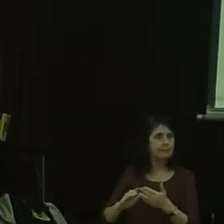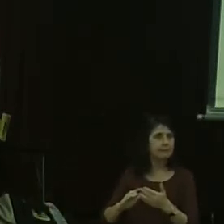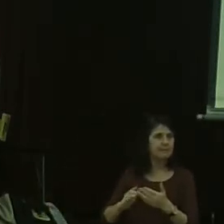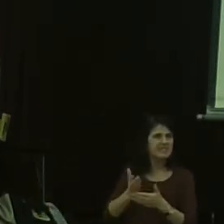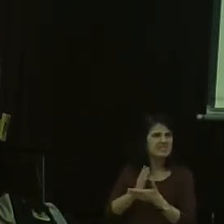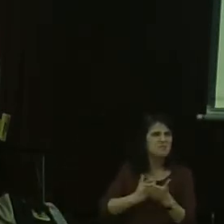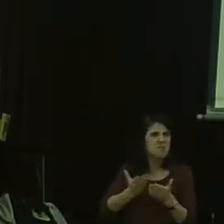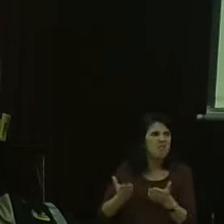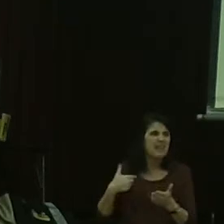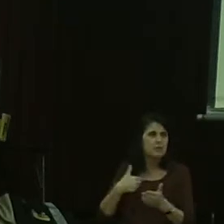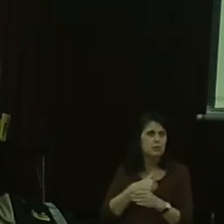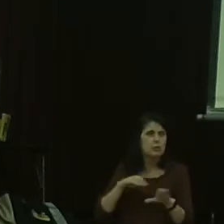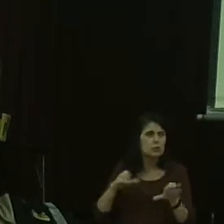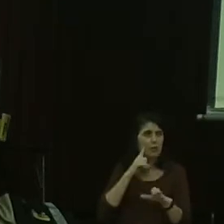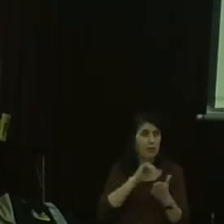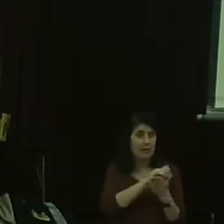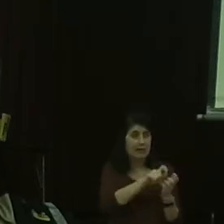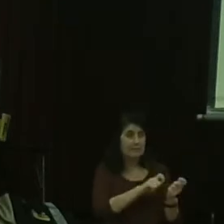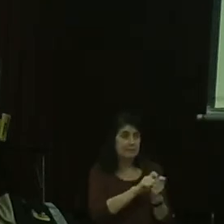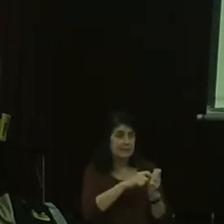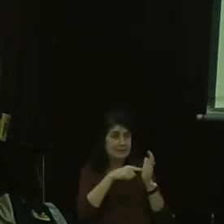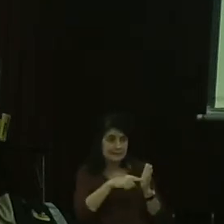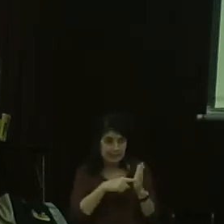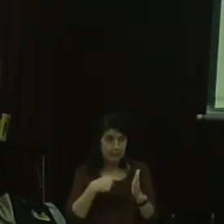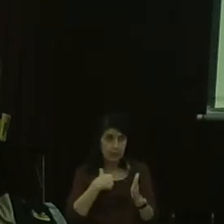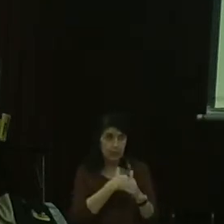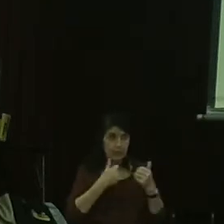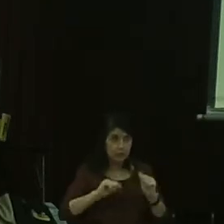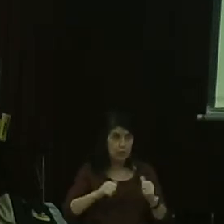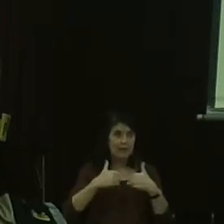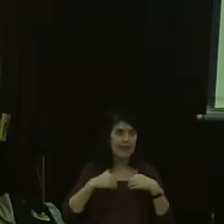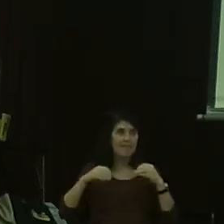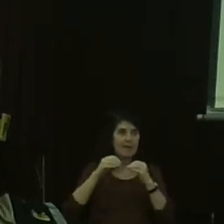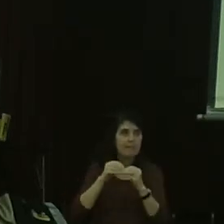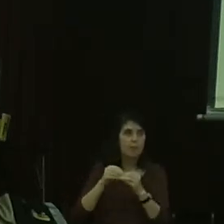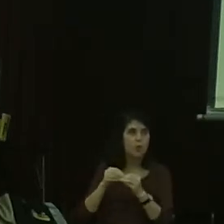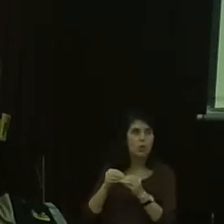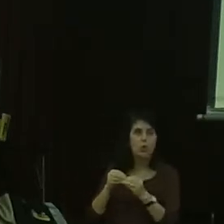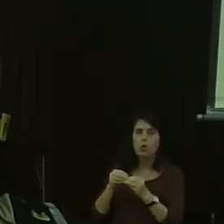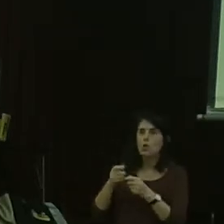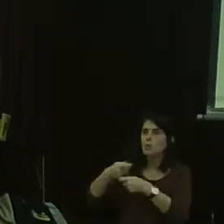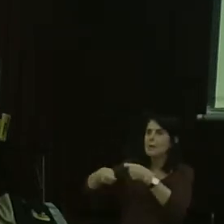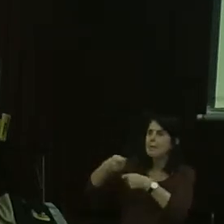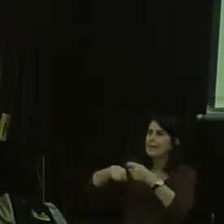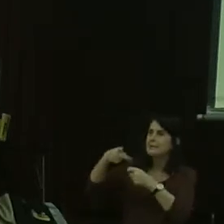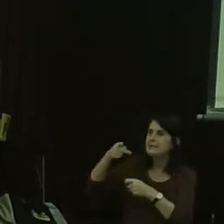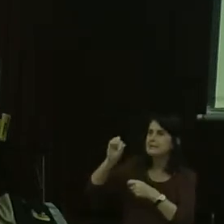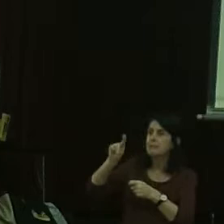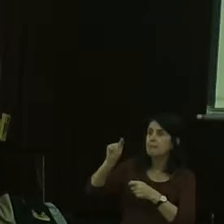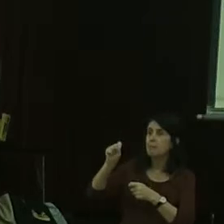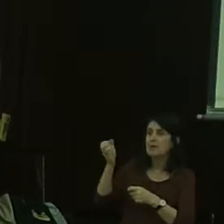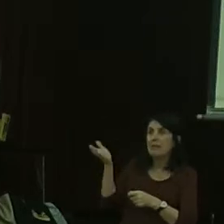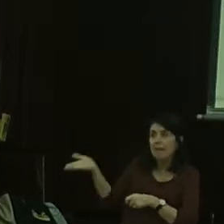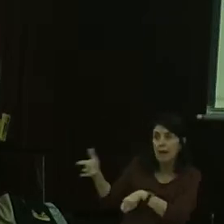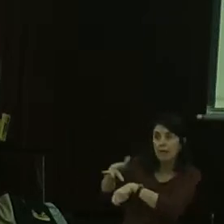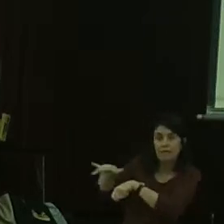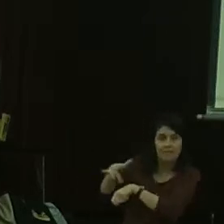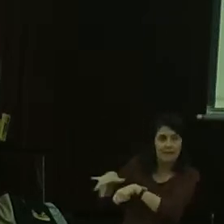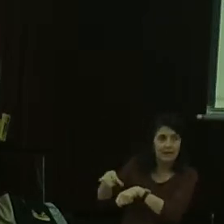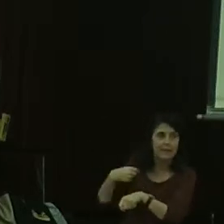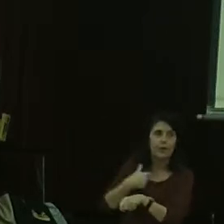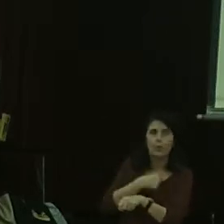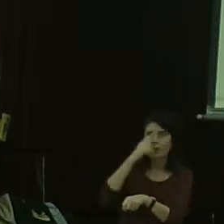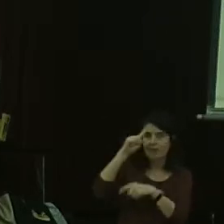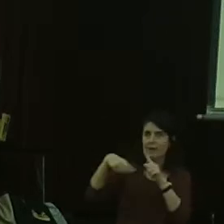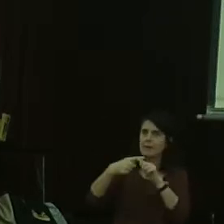in this particular example, where maybe we're trying to have a little more inventory for quick replacement of things, and we're thinking about having